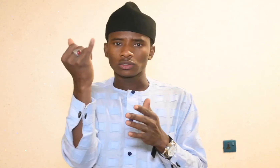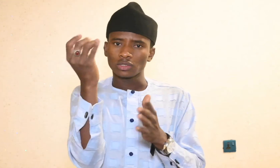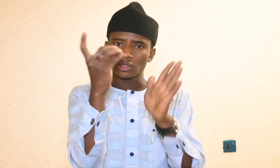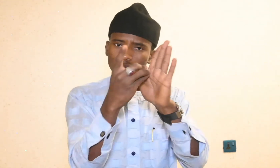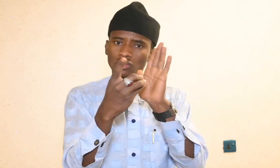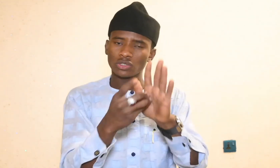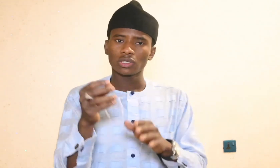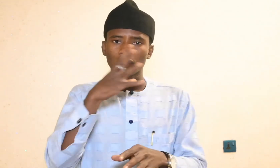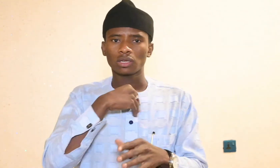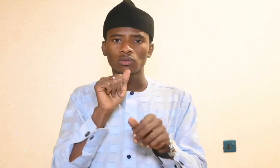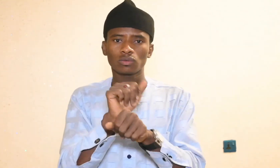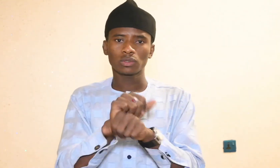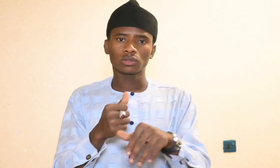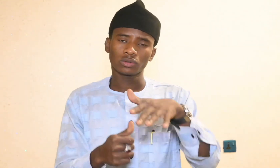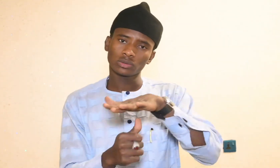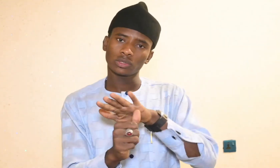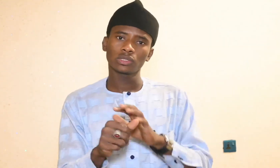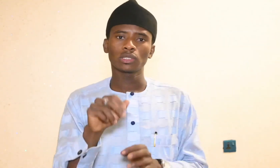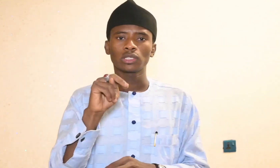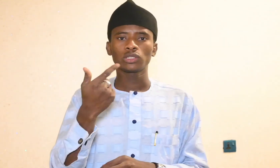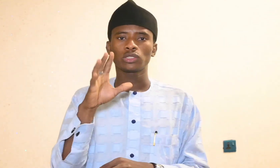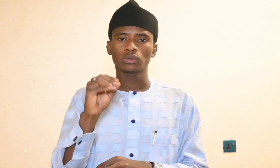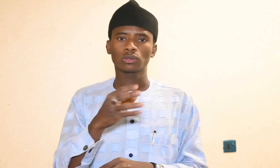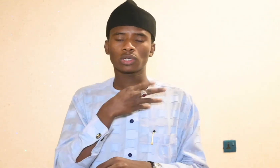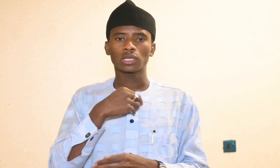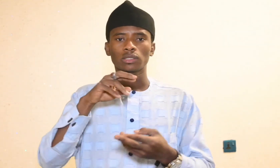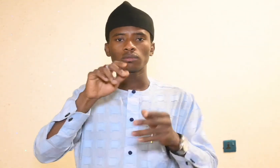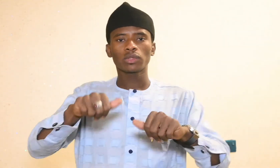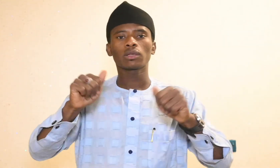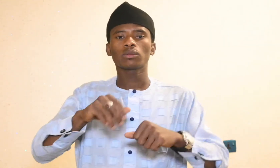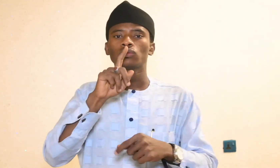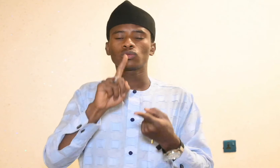under pressure and also be able to work under tough working